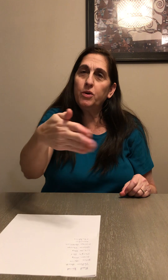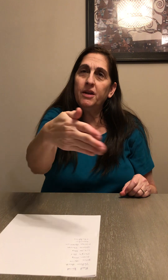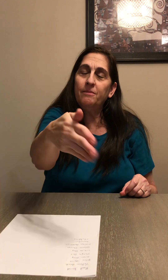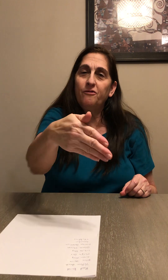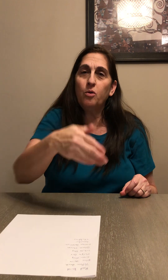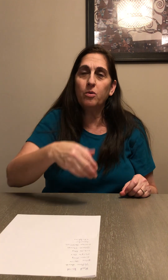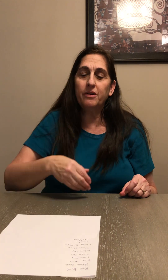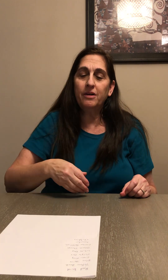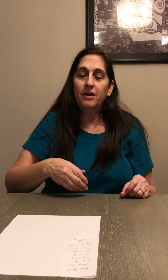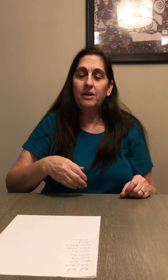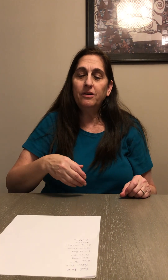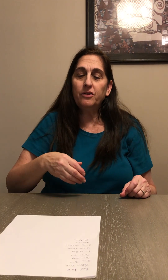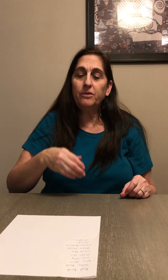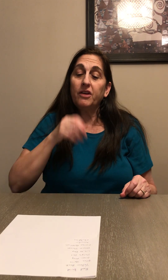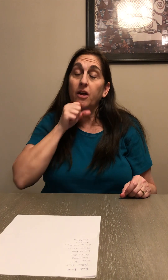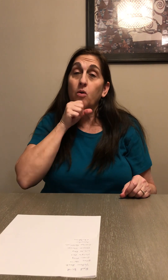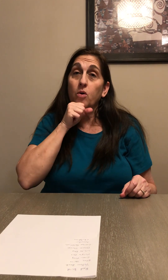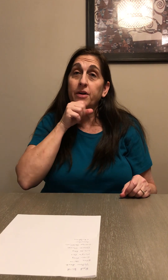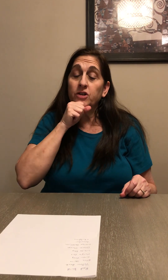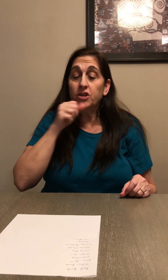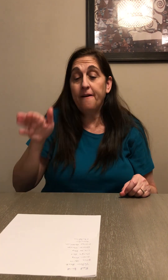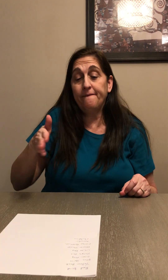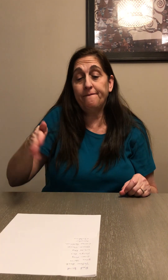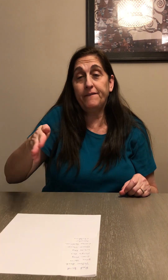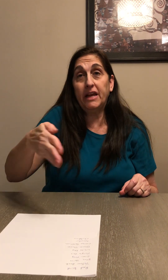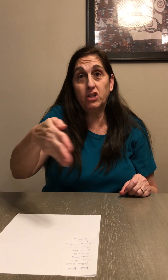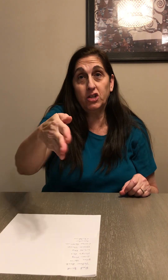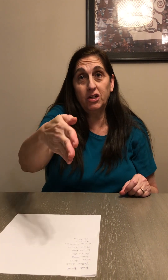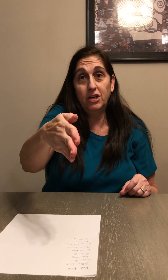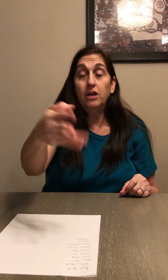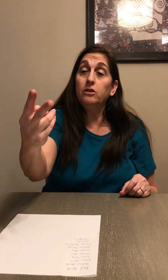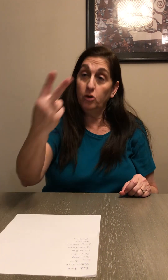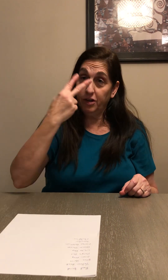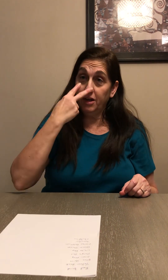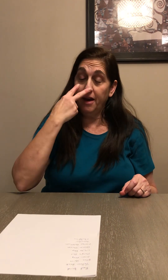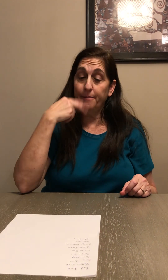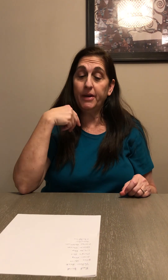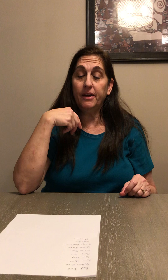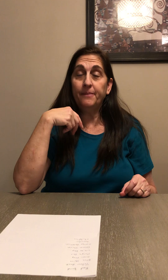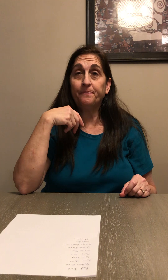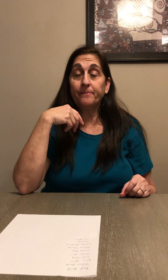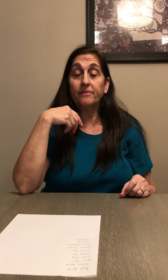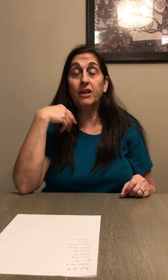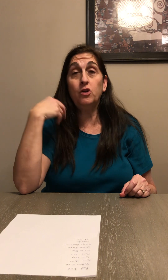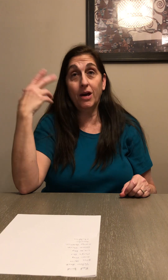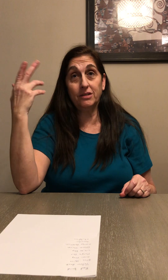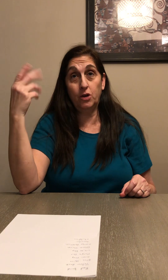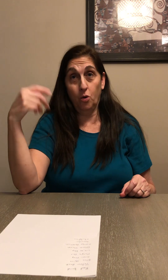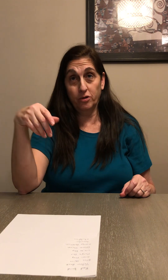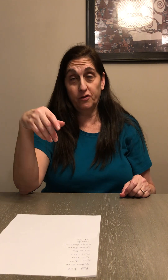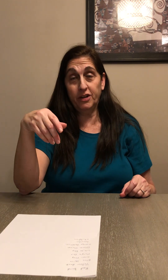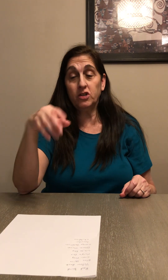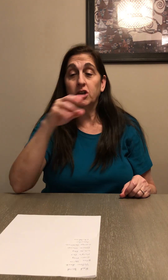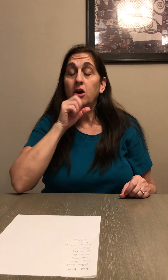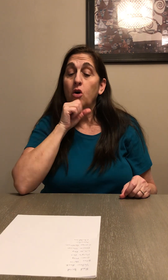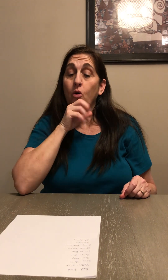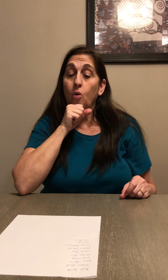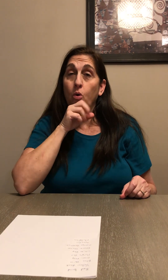swim forward. So you say, orange fish looking at me. Then you ask the orange fish,